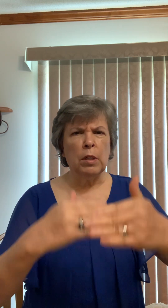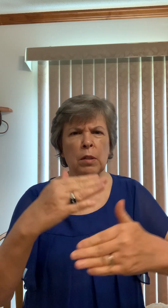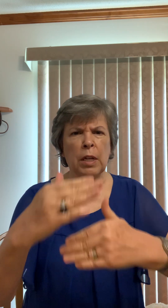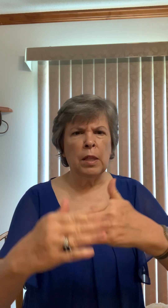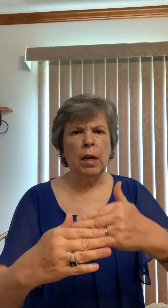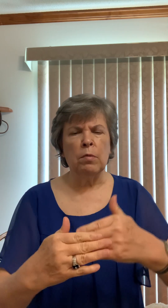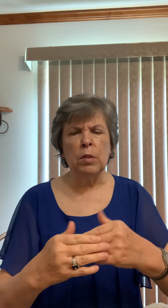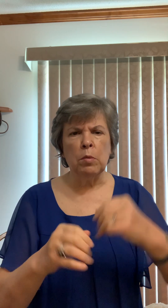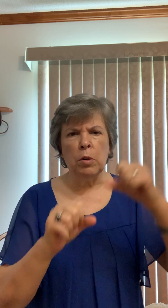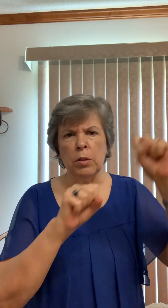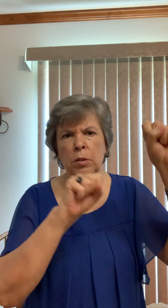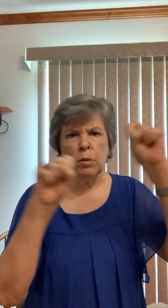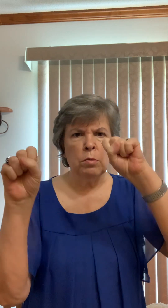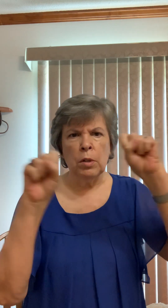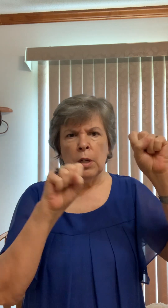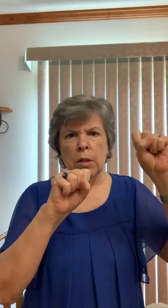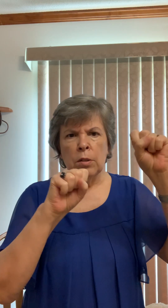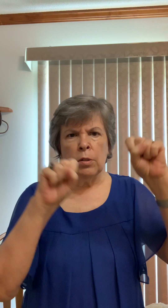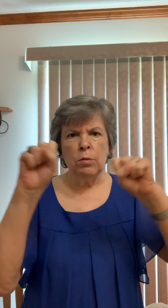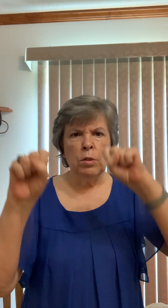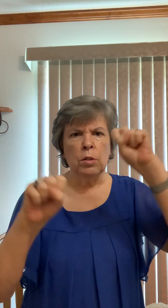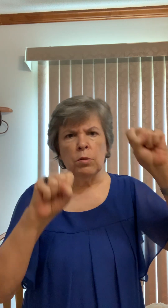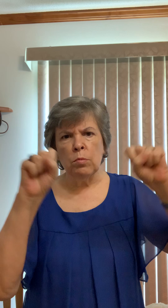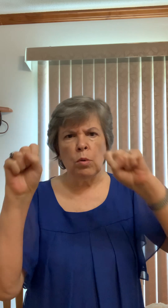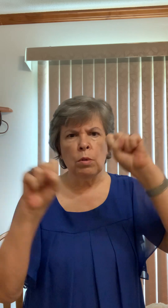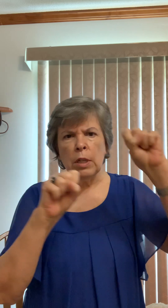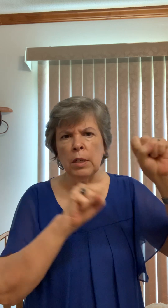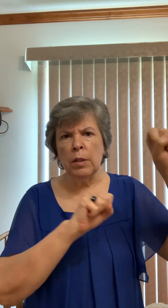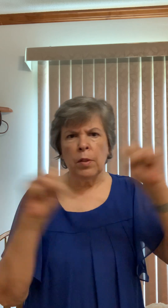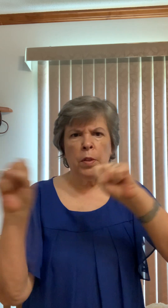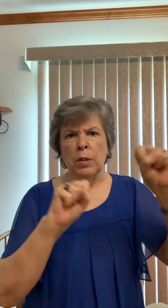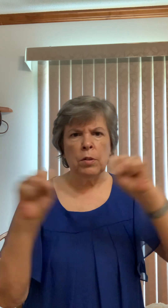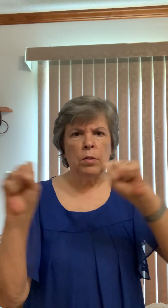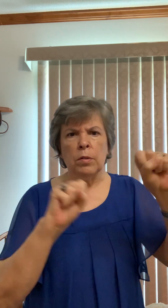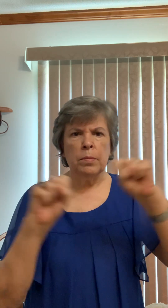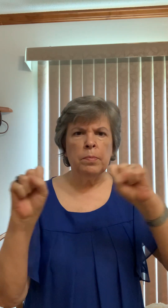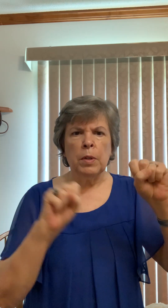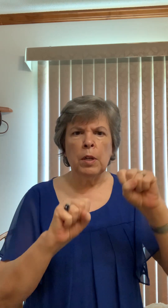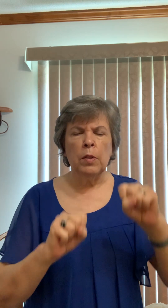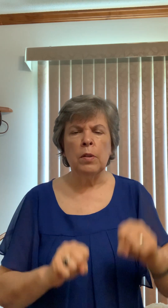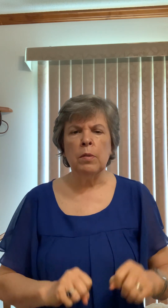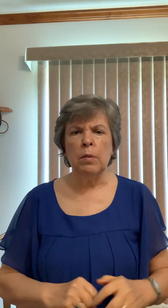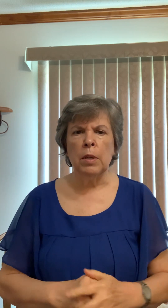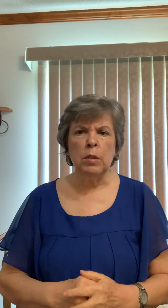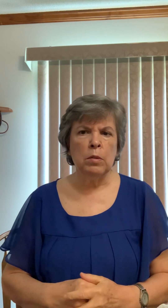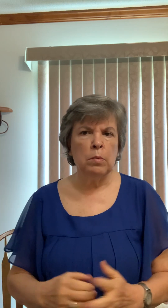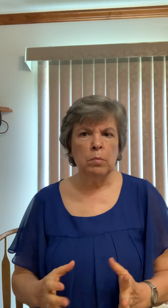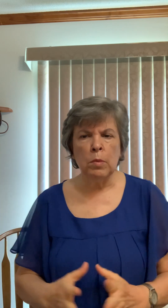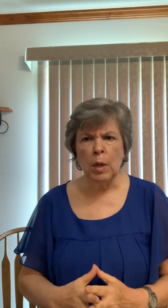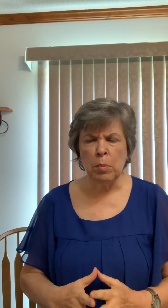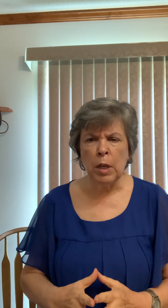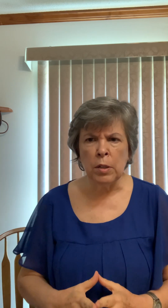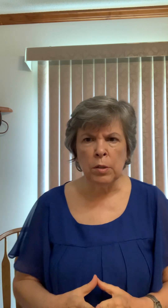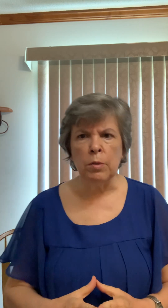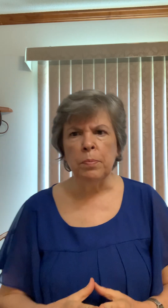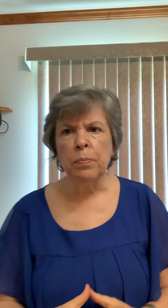like that really works. So you can do rolling thunder. That's what I plan to do.